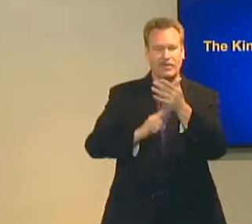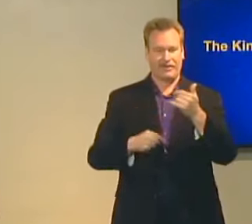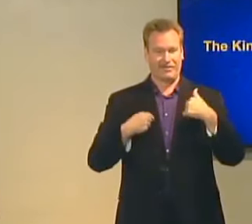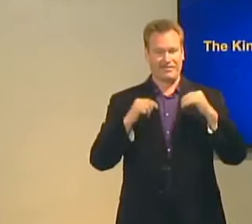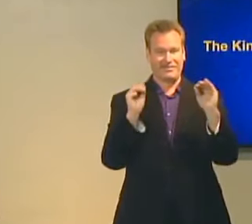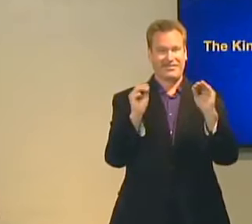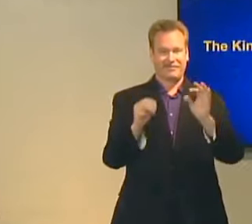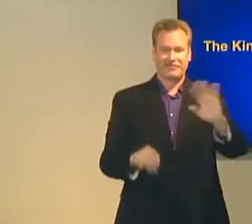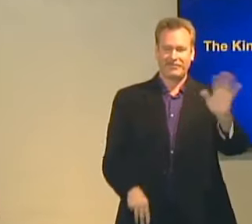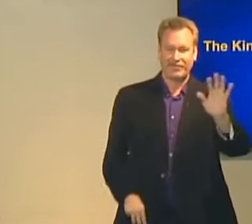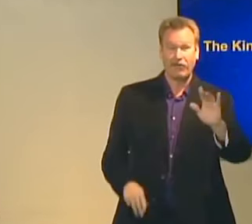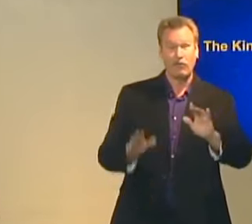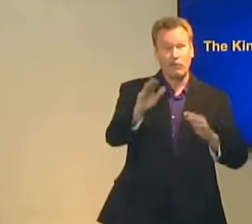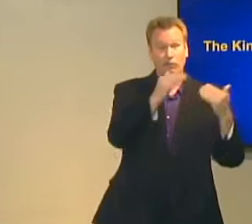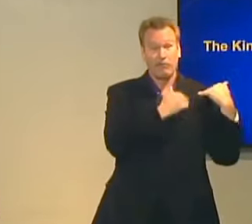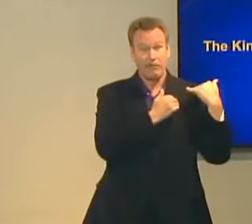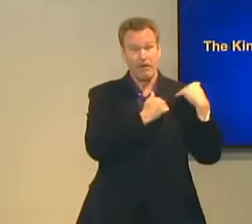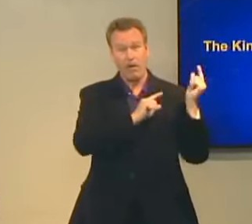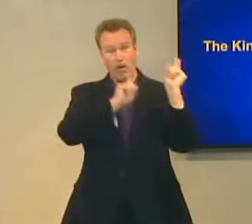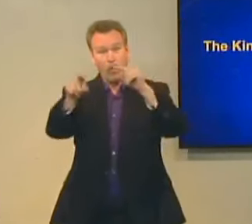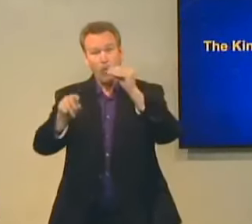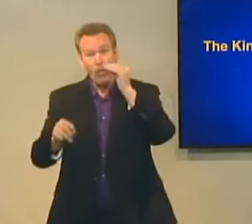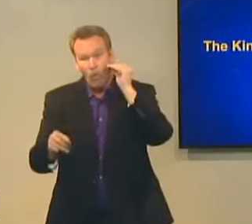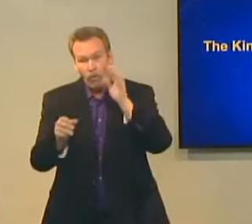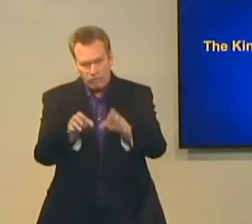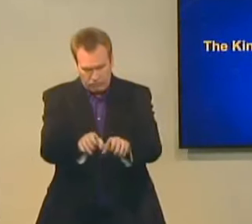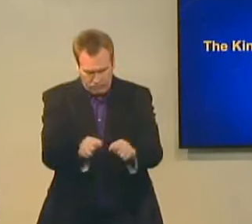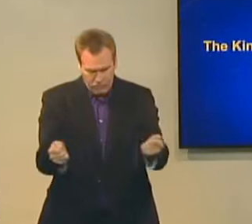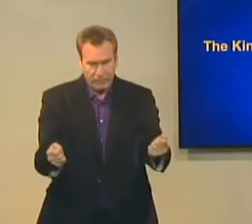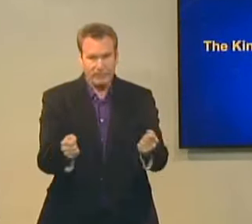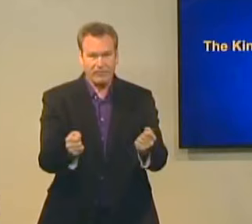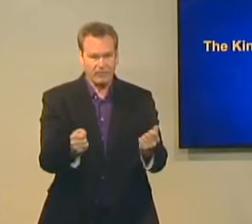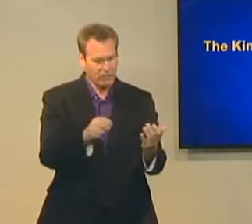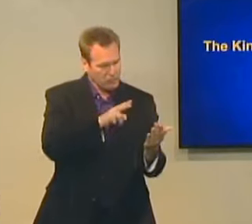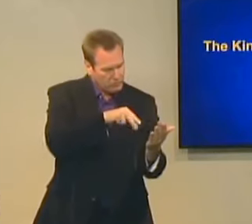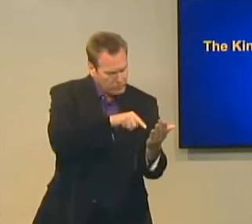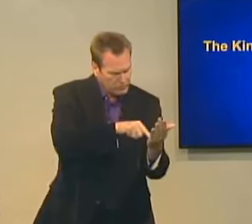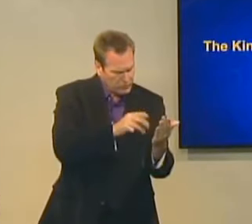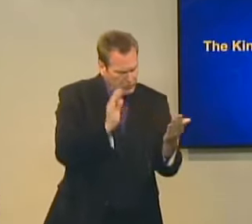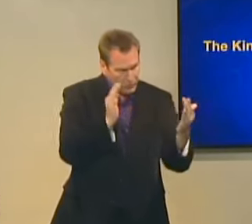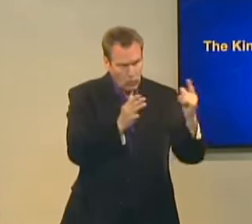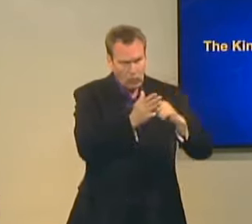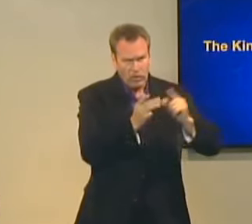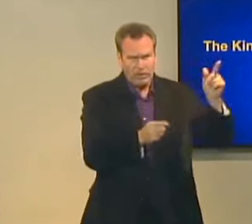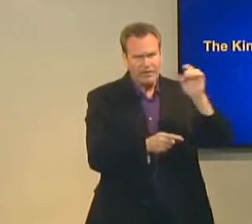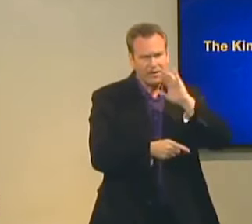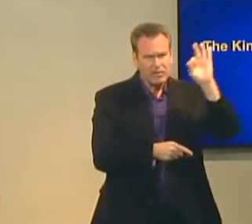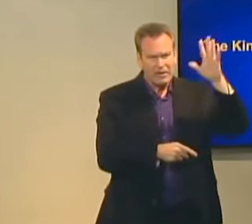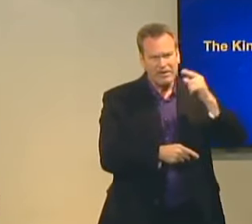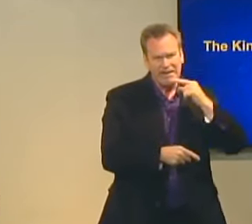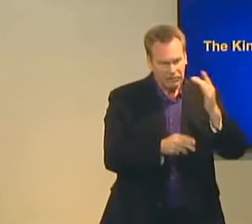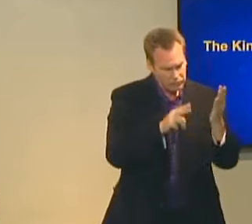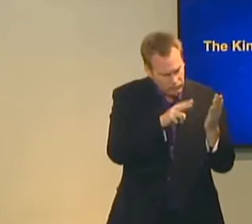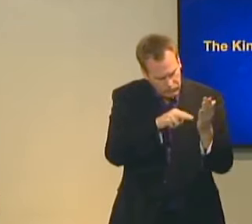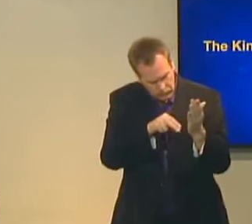to just take it in without considering things but you are to just go home you are get out your Bible you are to look into it did that pastor